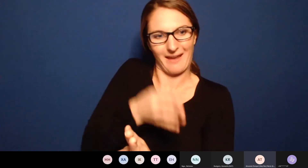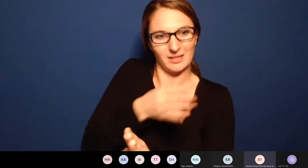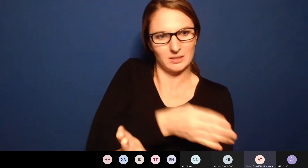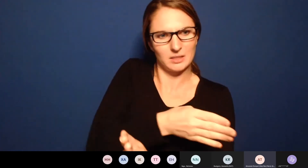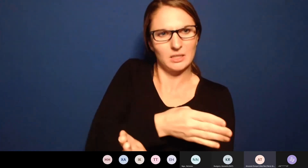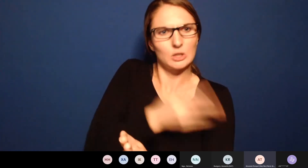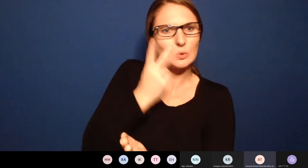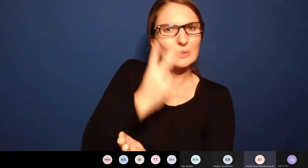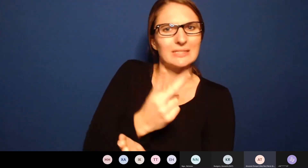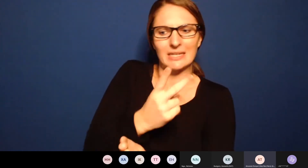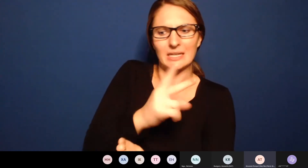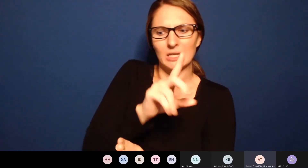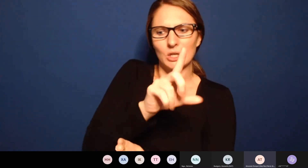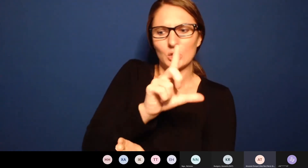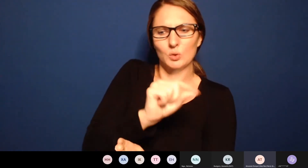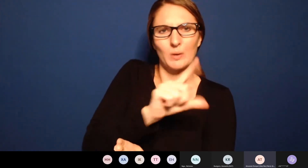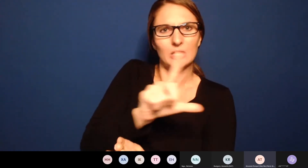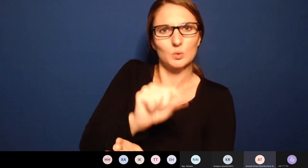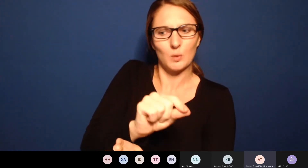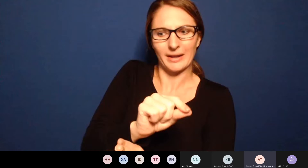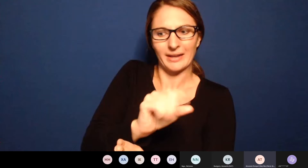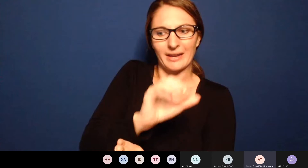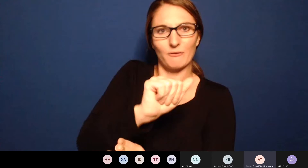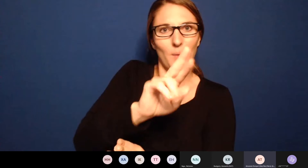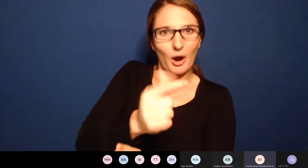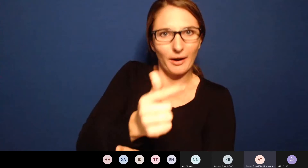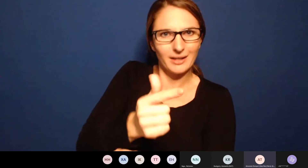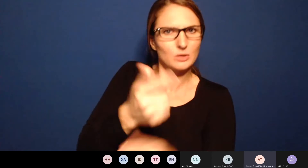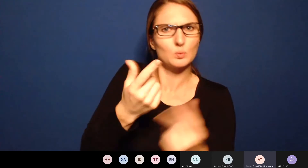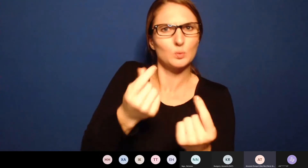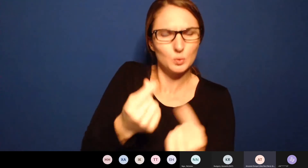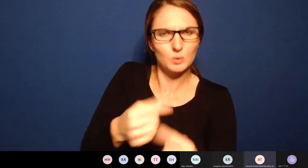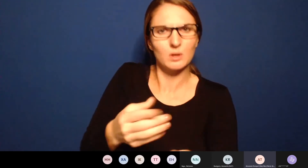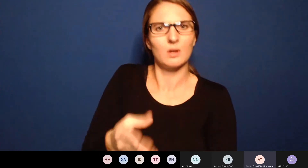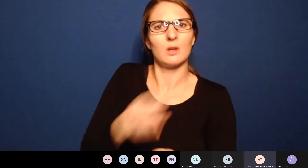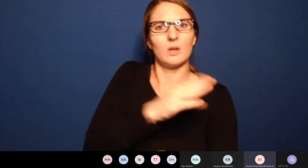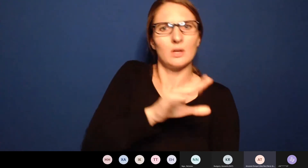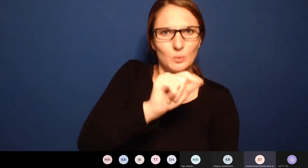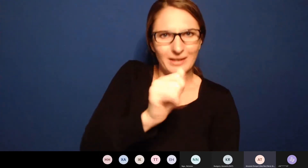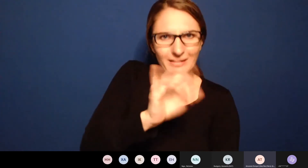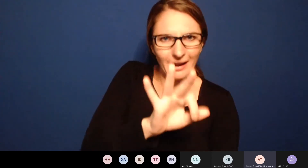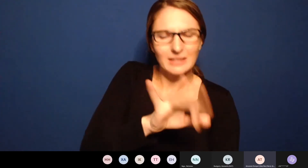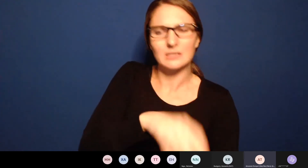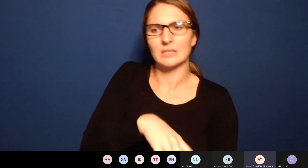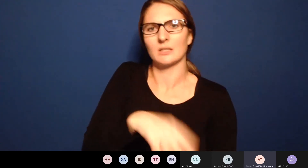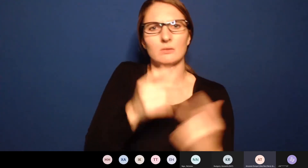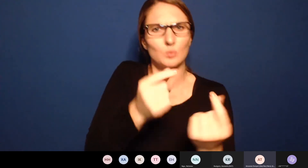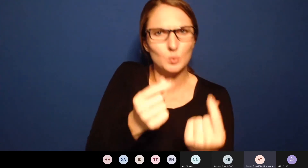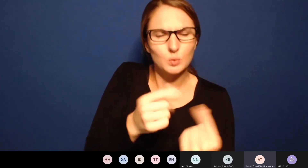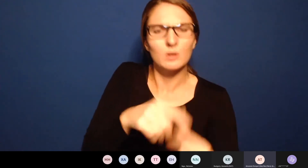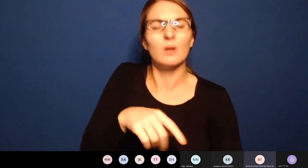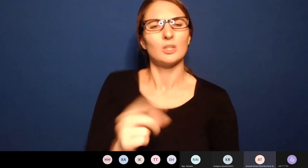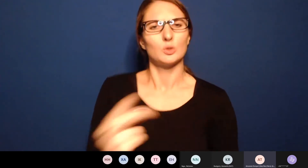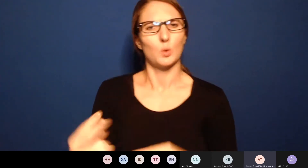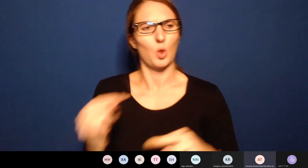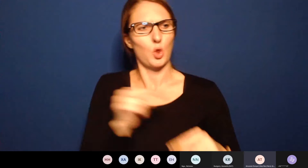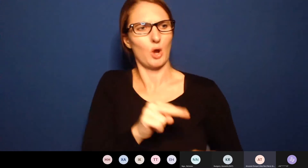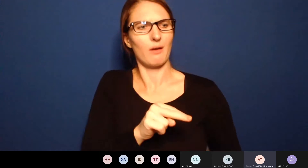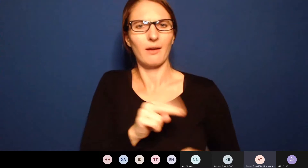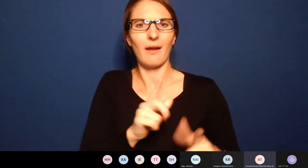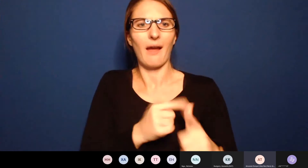previous minutes and agendas from previous years. And that can be a baseline, but then we have to adapt to the